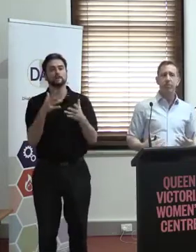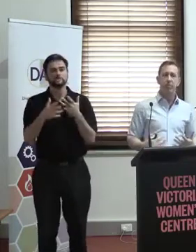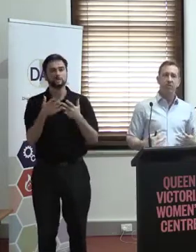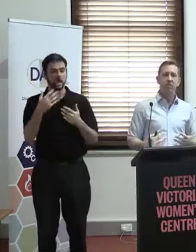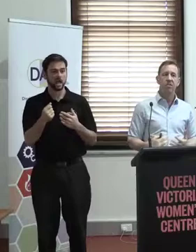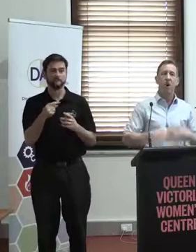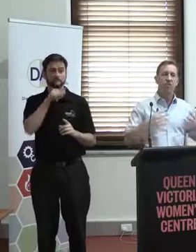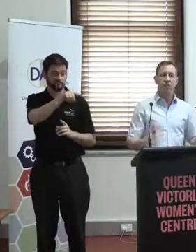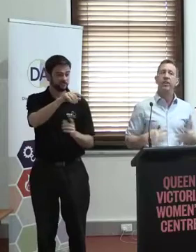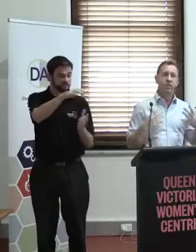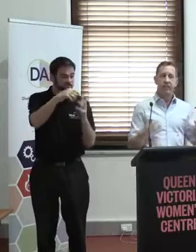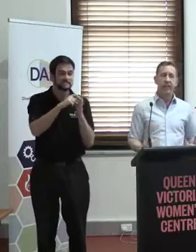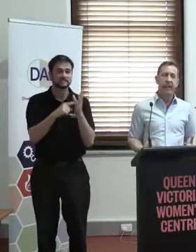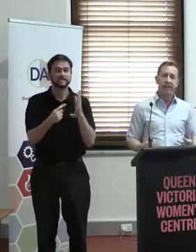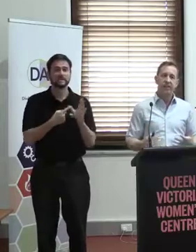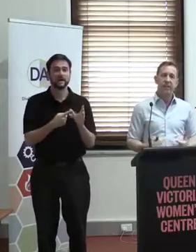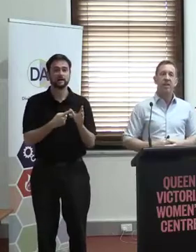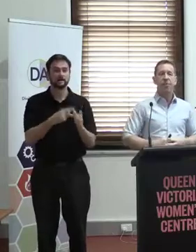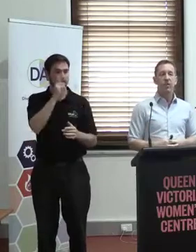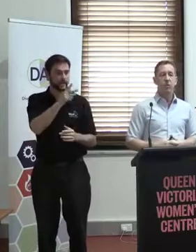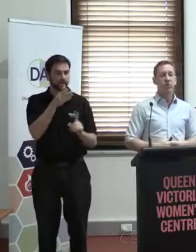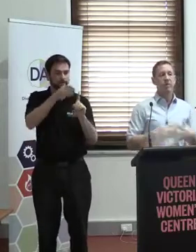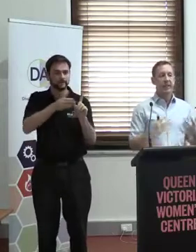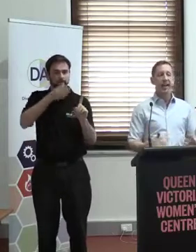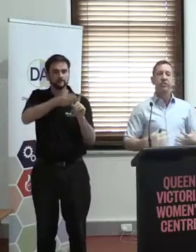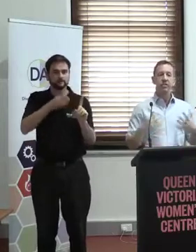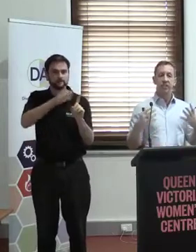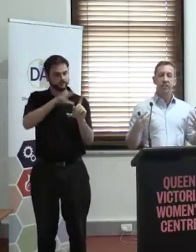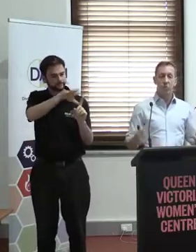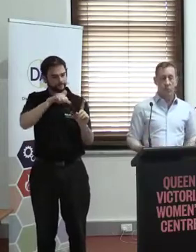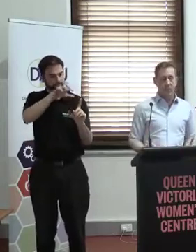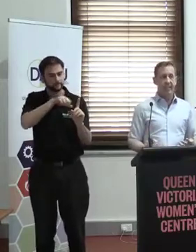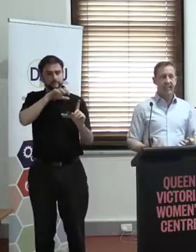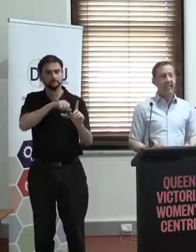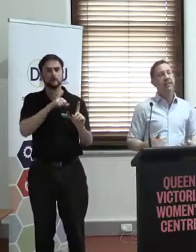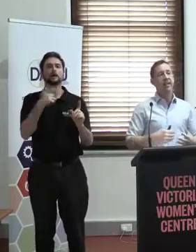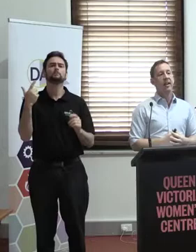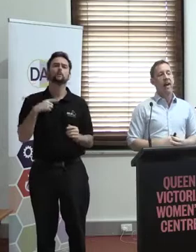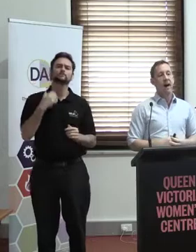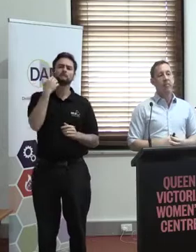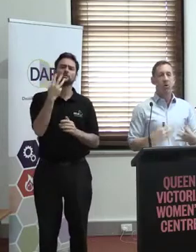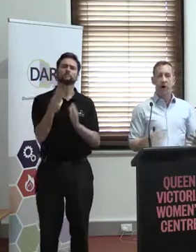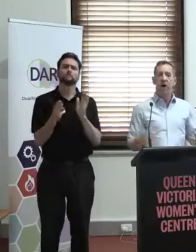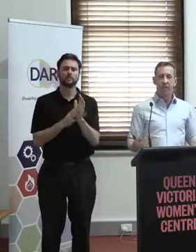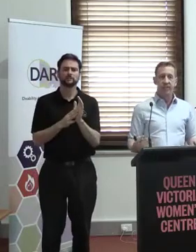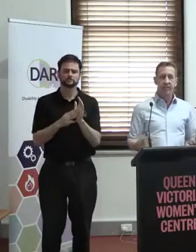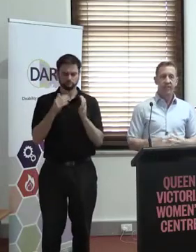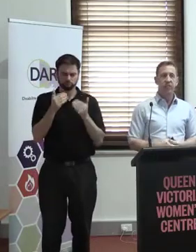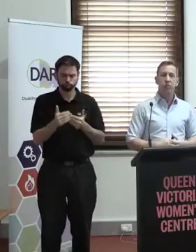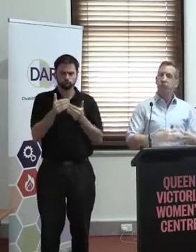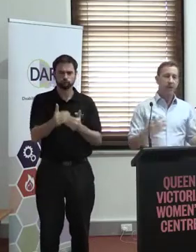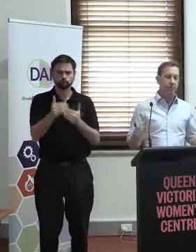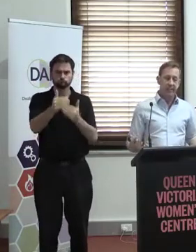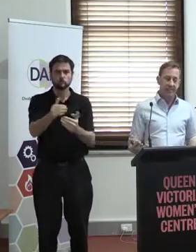same people over and over again. Because the data is collected quarterly, quite